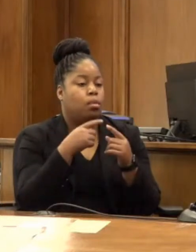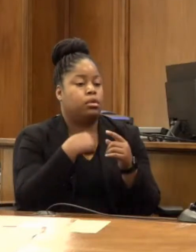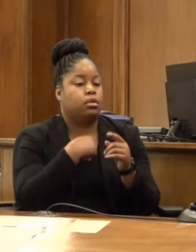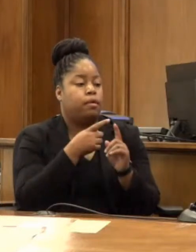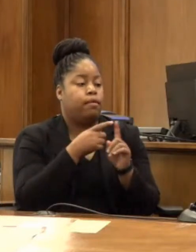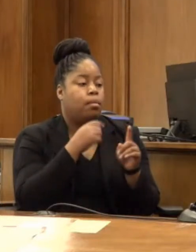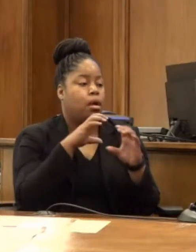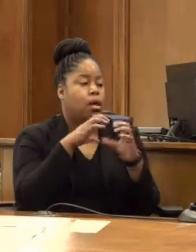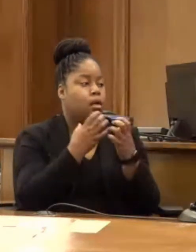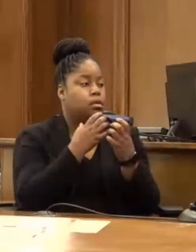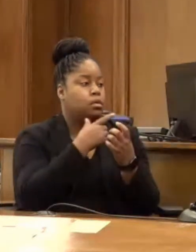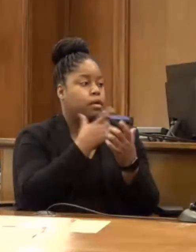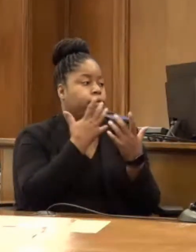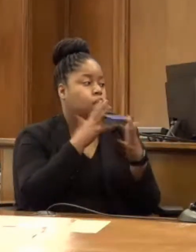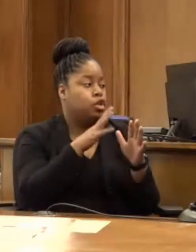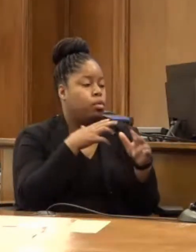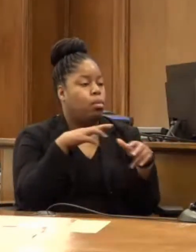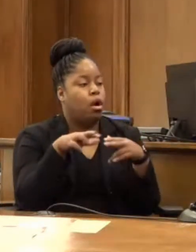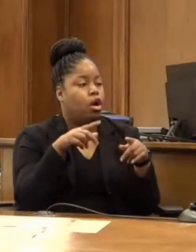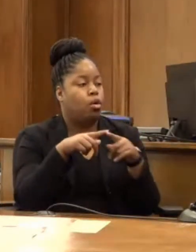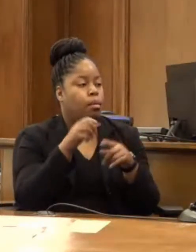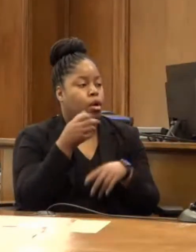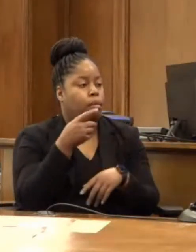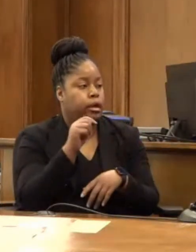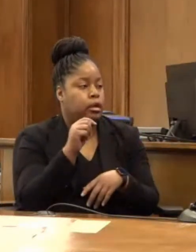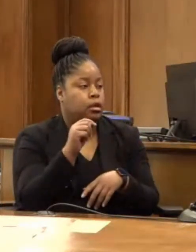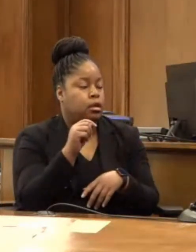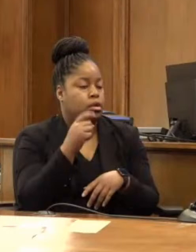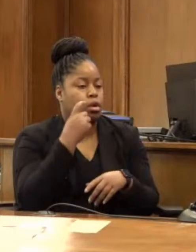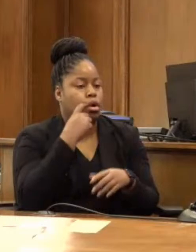There was one behavior I found odd.